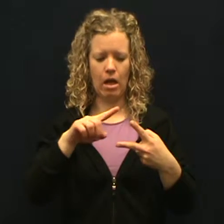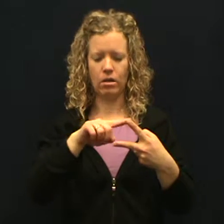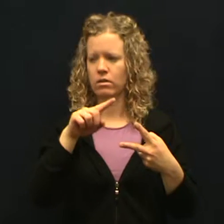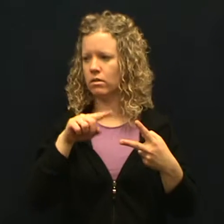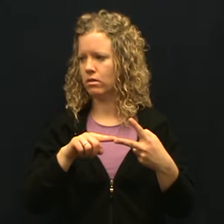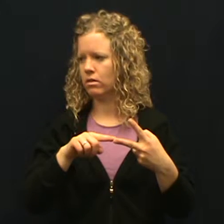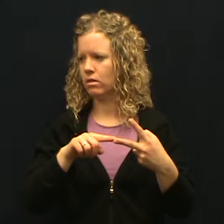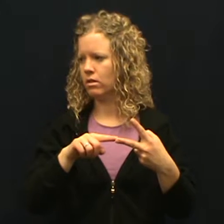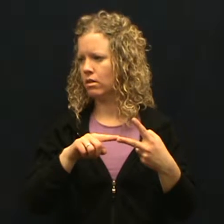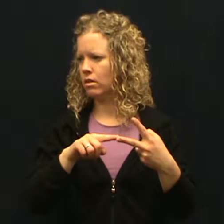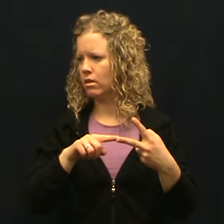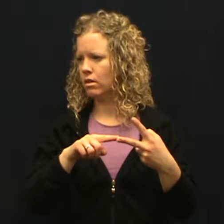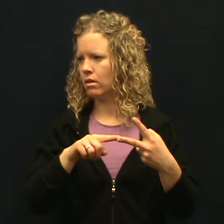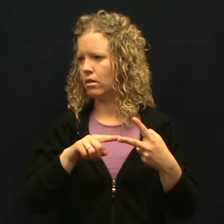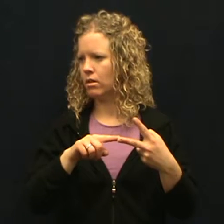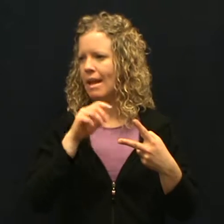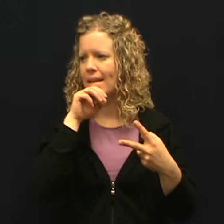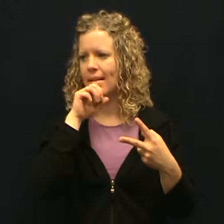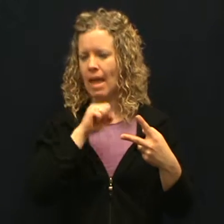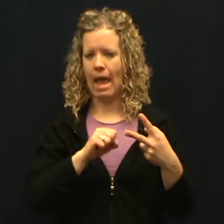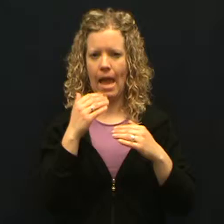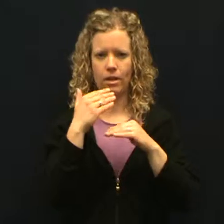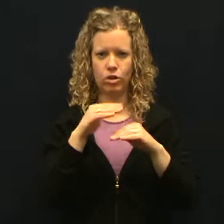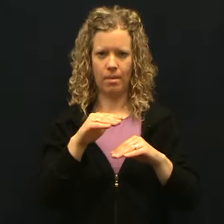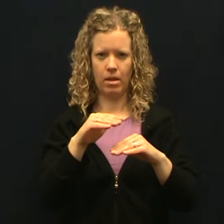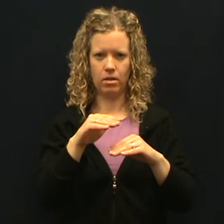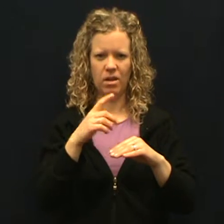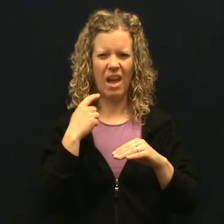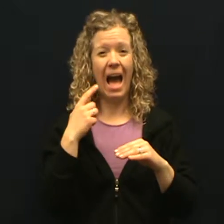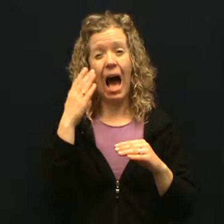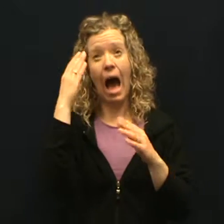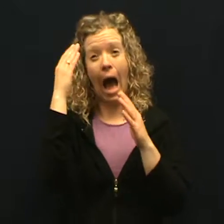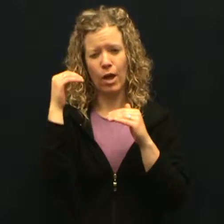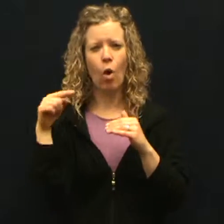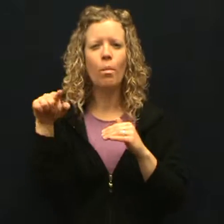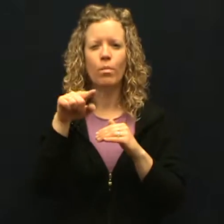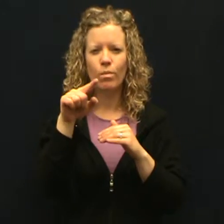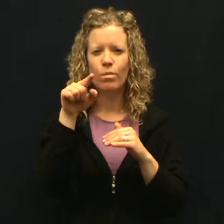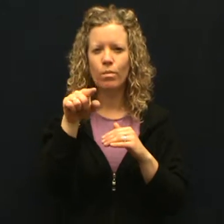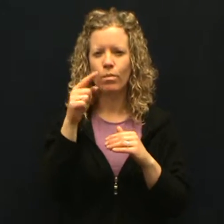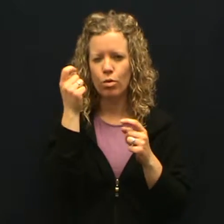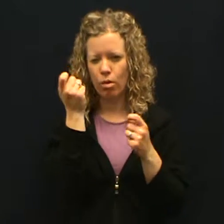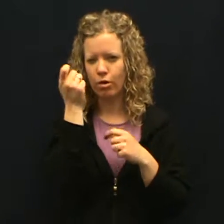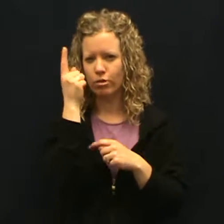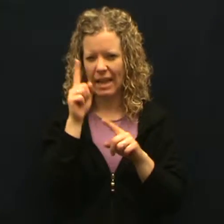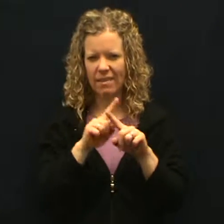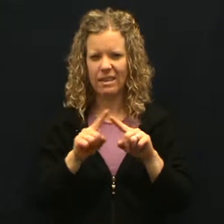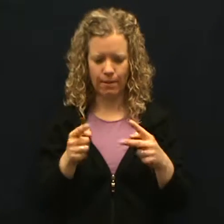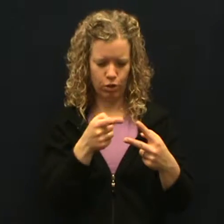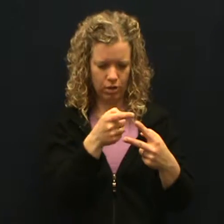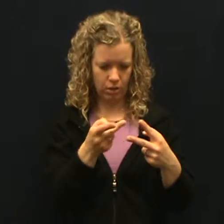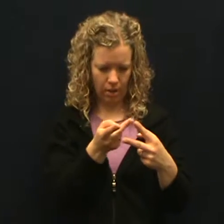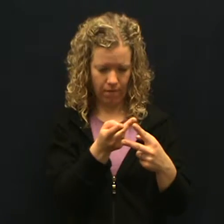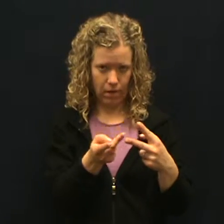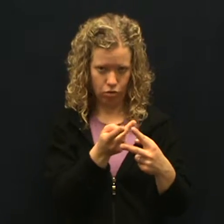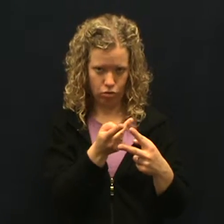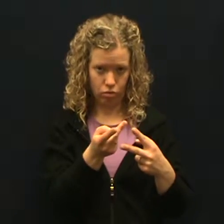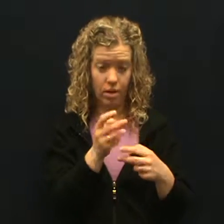those, and I hope those differences become clear as we discuss those. In the percentage of credit sales